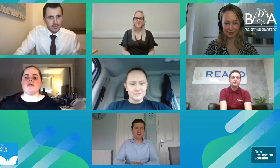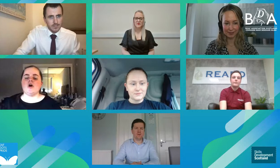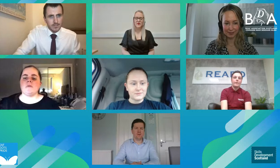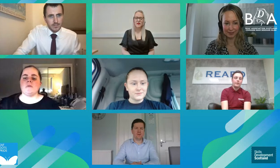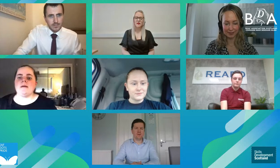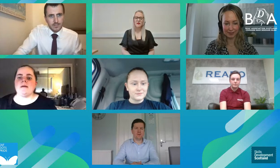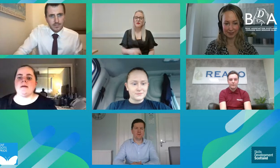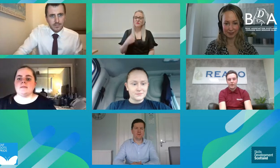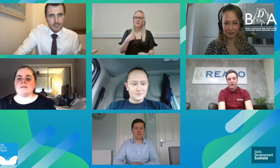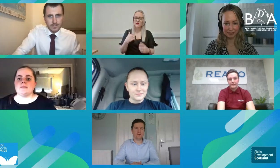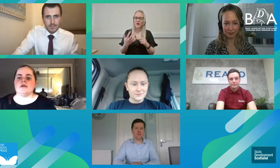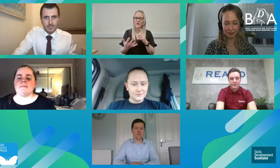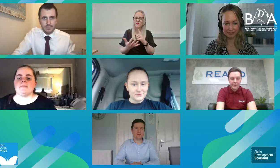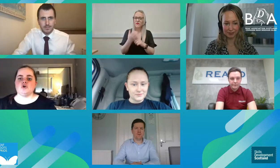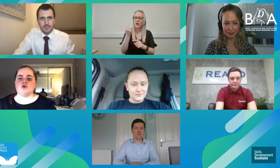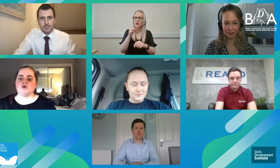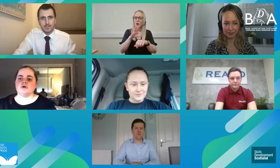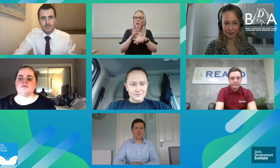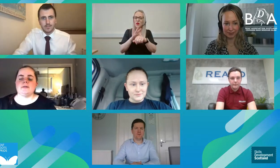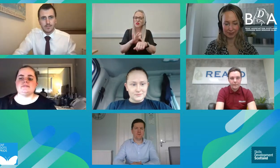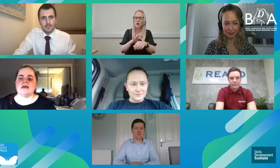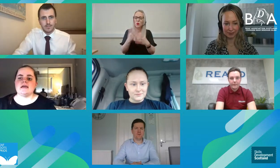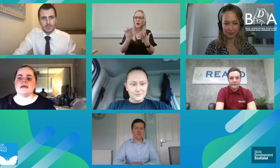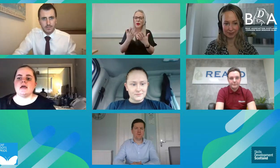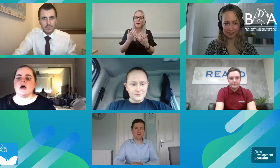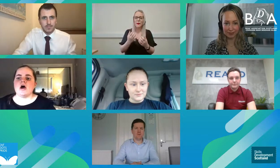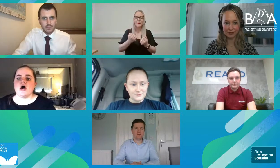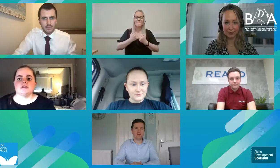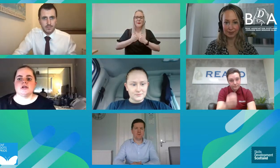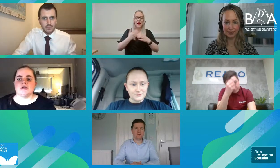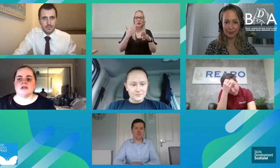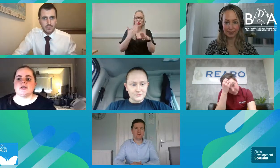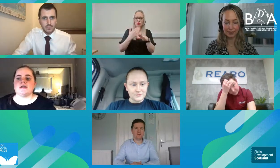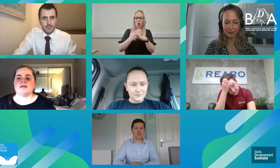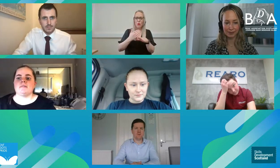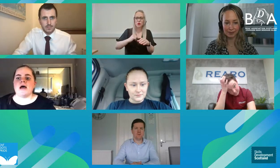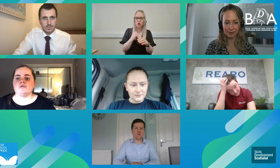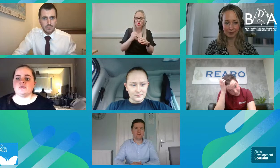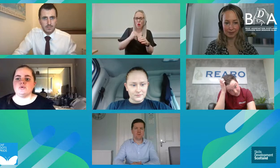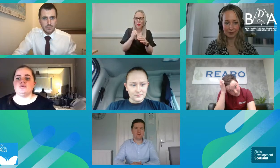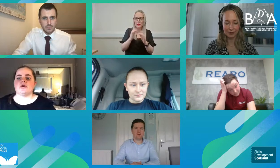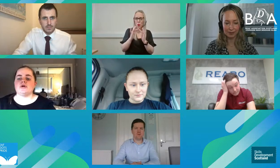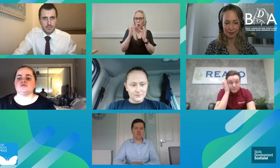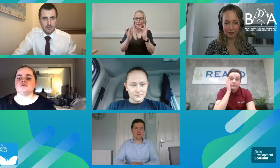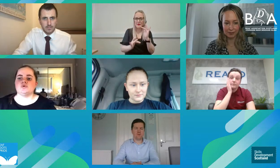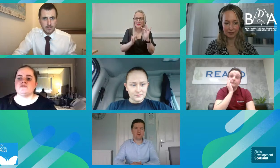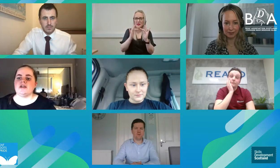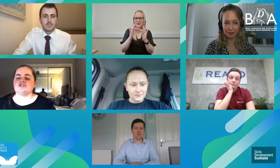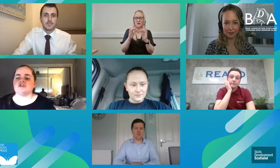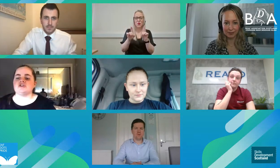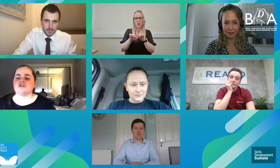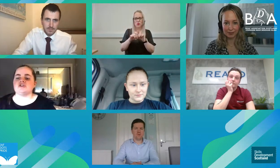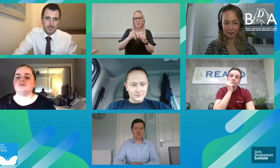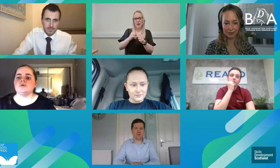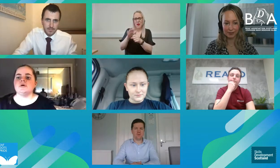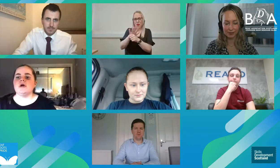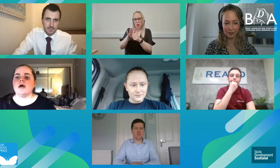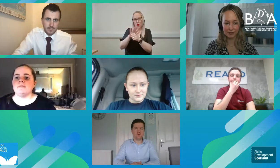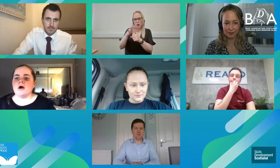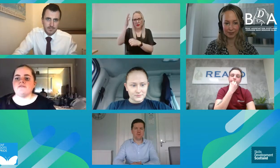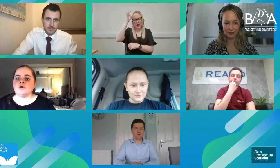I found out about my apprenticeship on My Job Scotland website under my local council, so North Lanarkshire